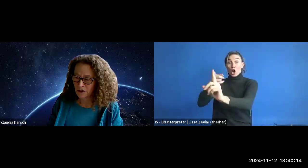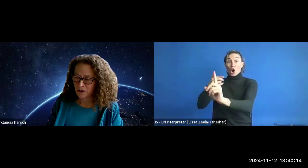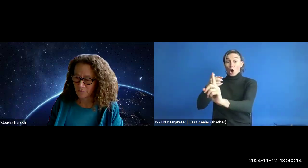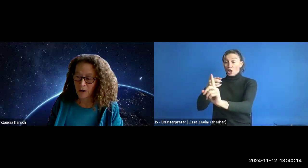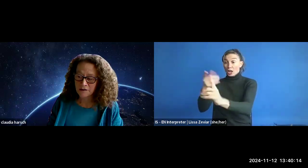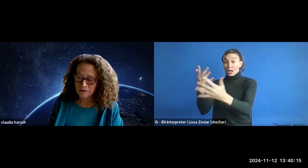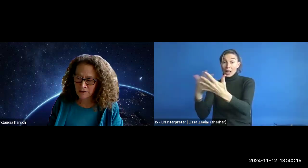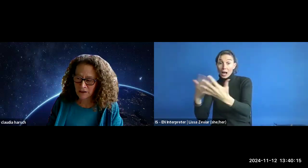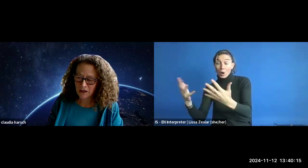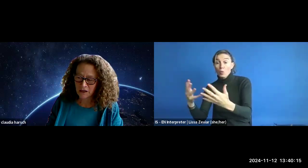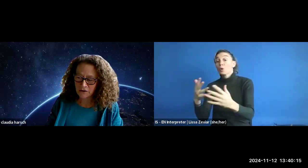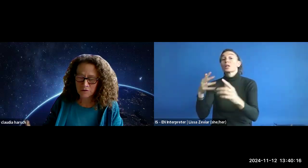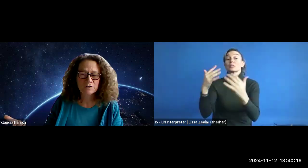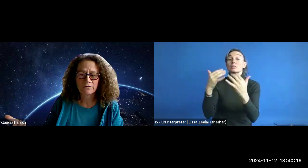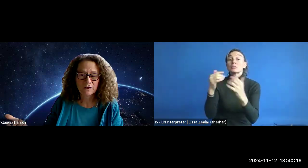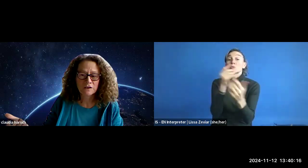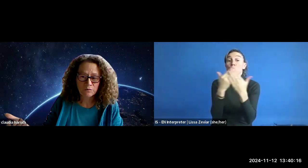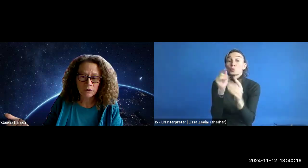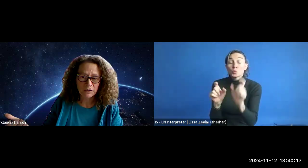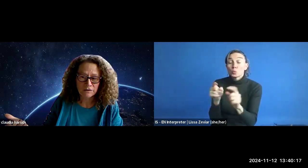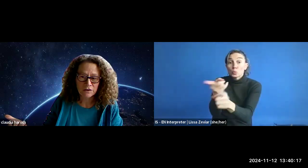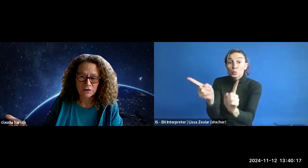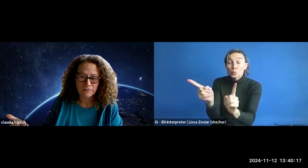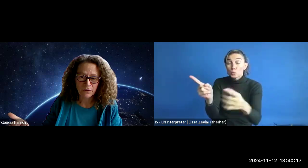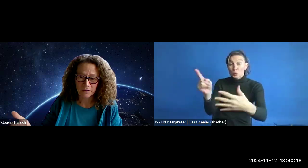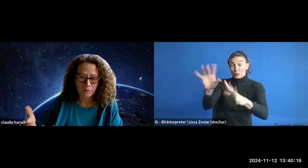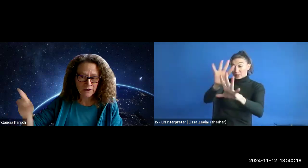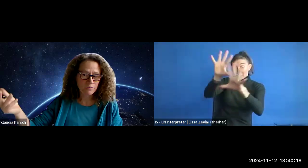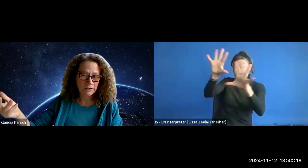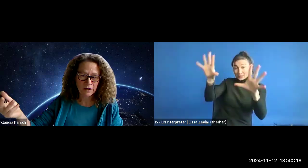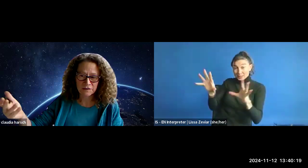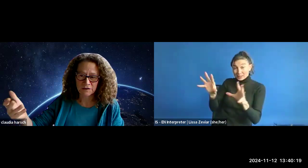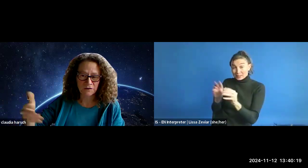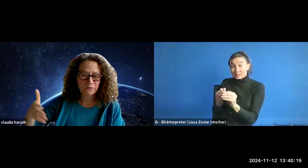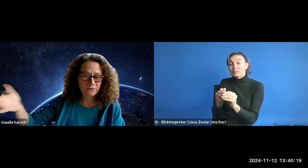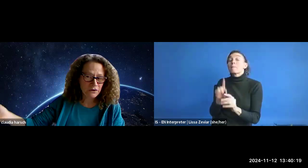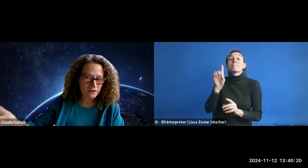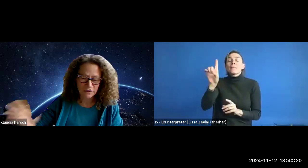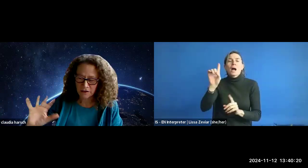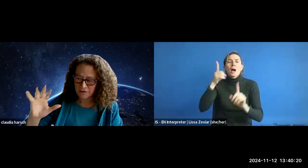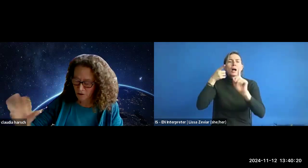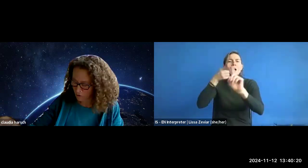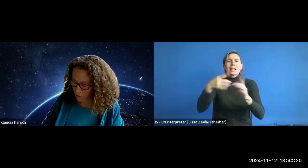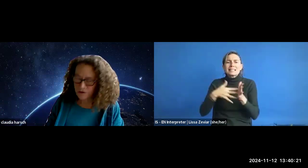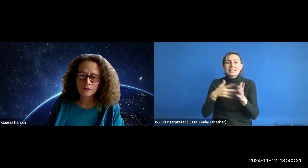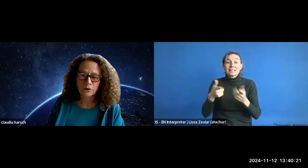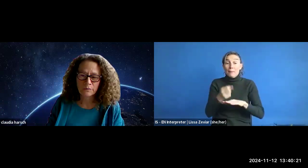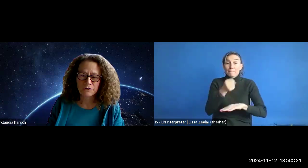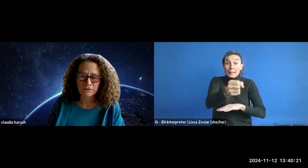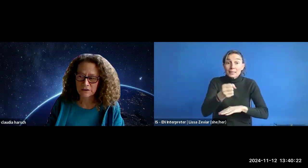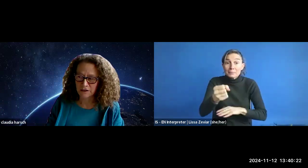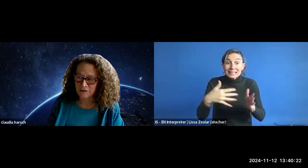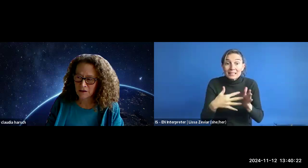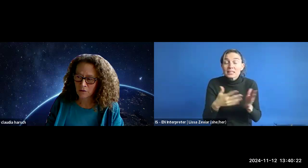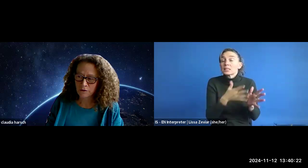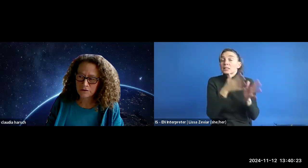to master, and your specific assessment needs. Is it a placement test? Is it a proficiency test? What is your